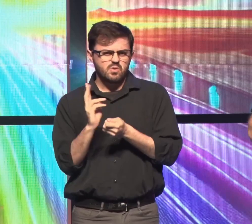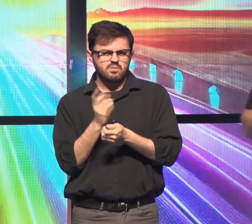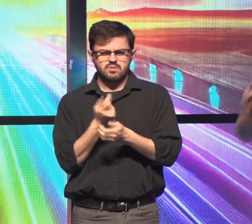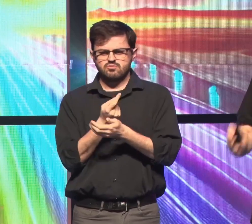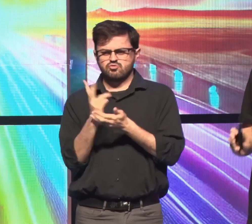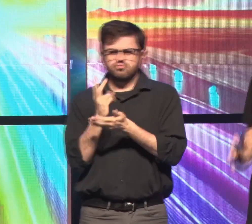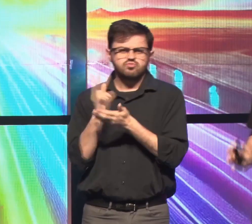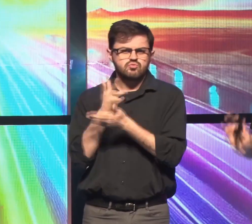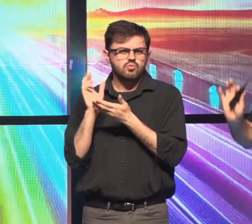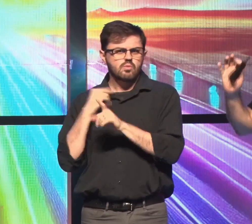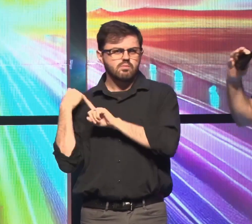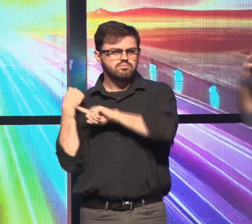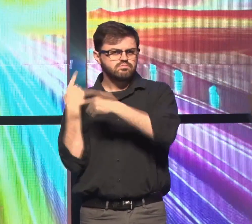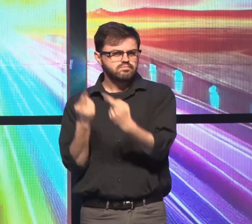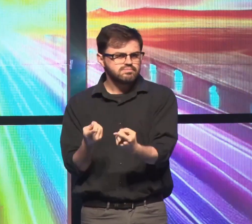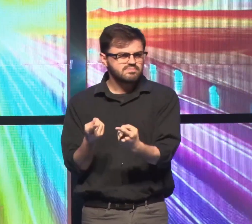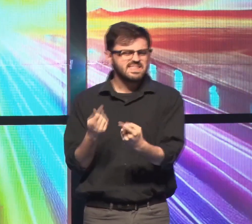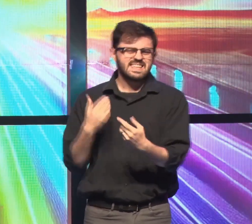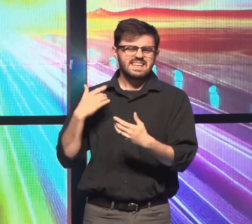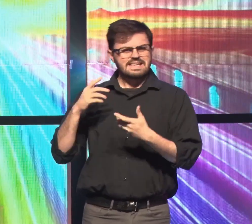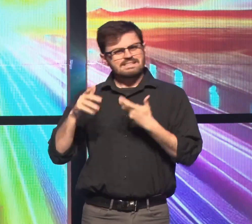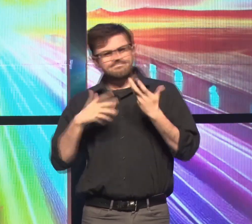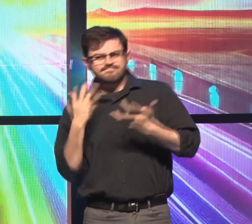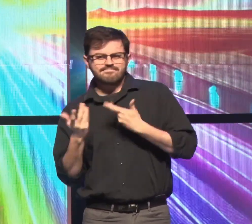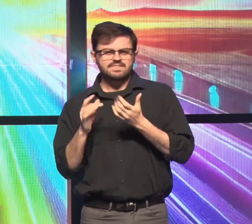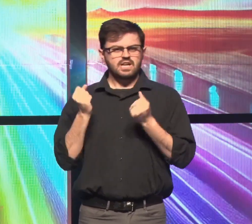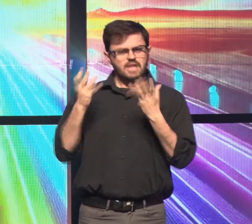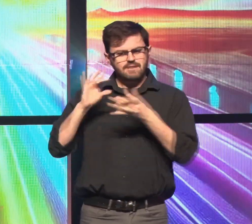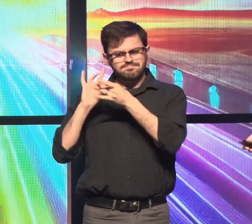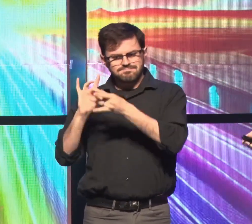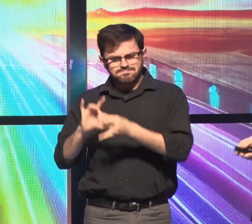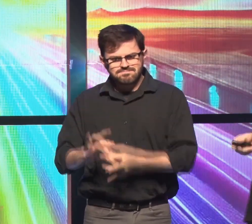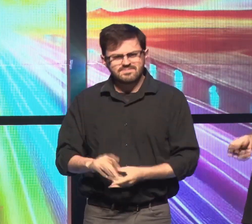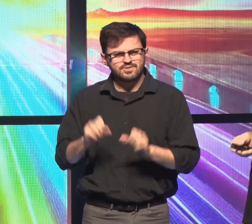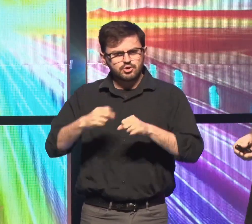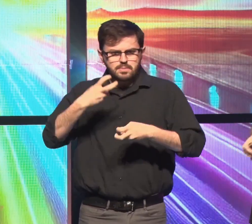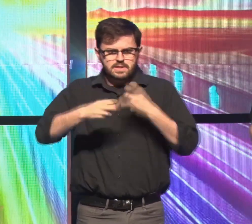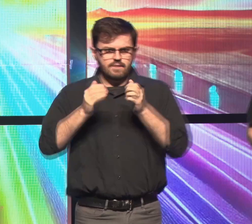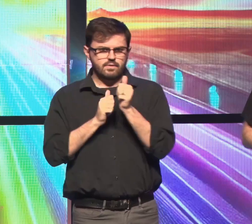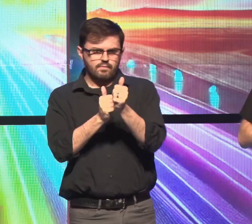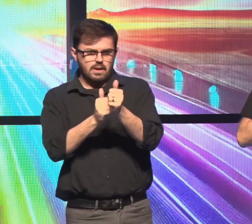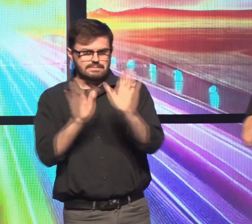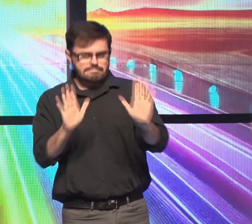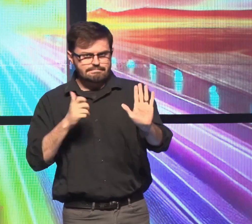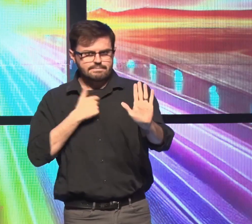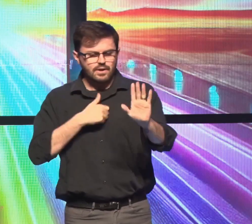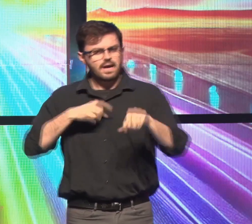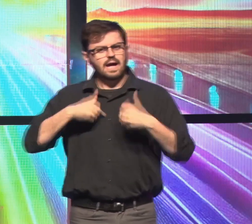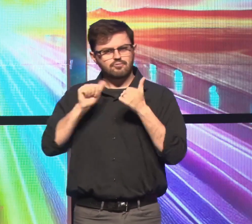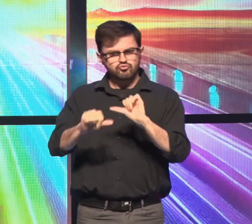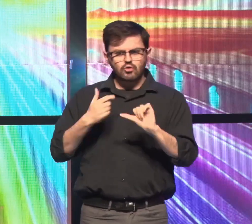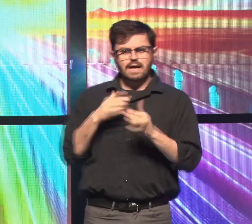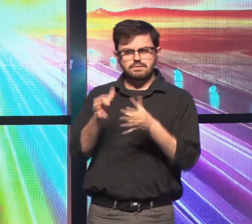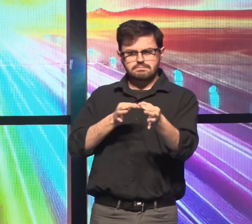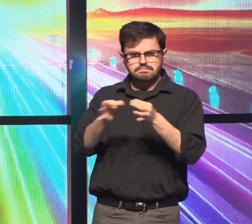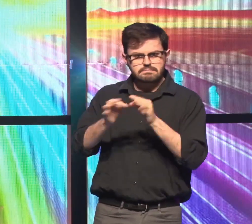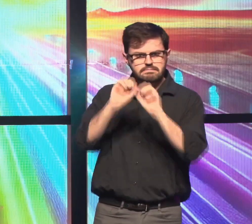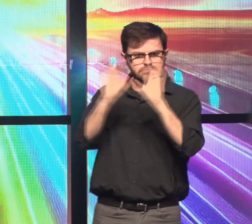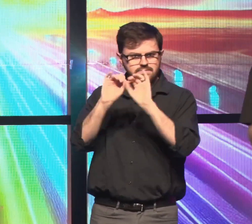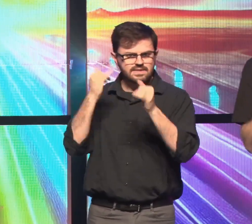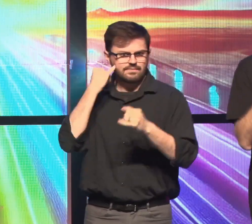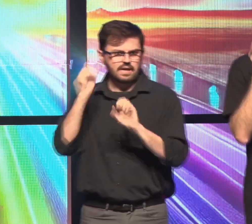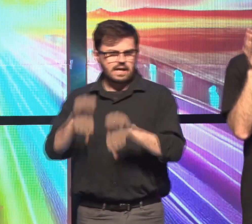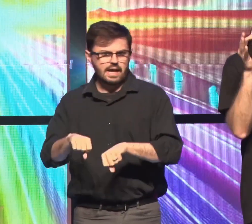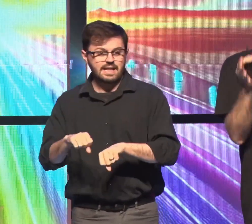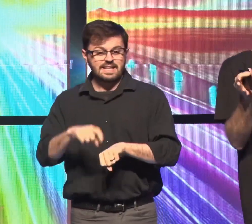each other. I'll do my best to help connect the dots in case you haven't been able to be here. And this book, The Revelation, is the